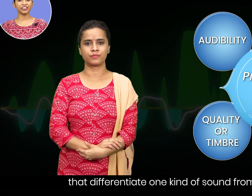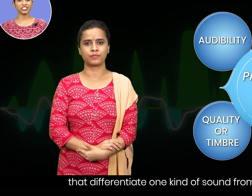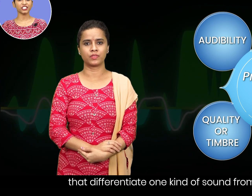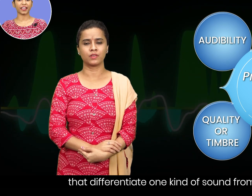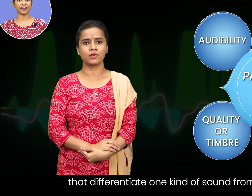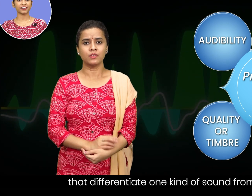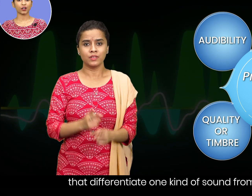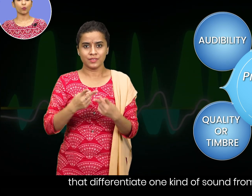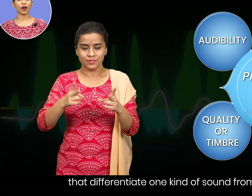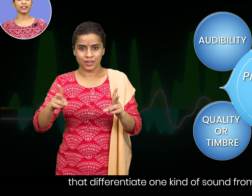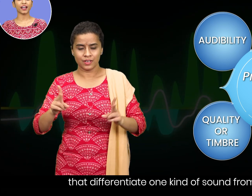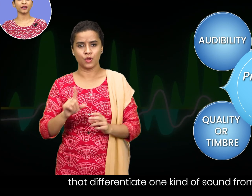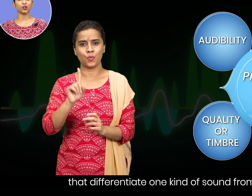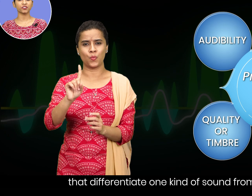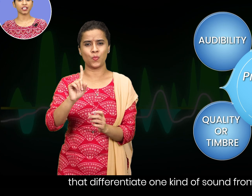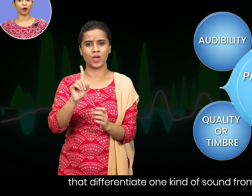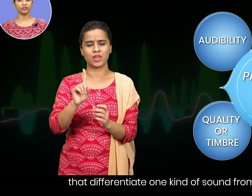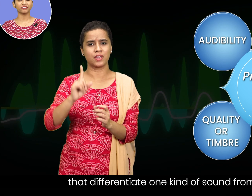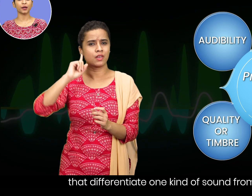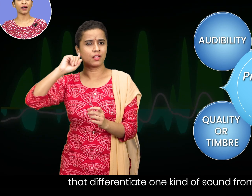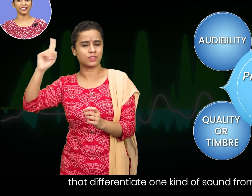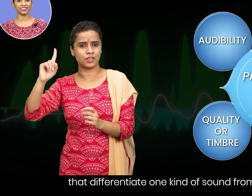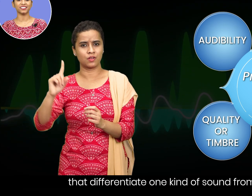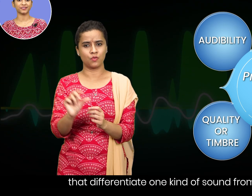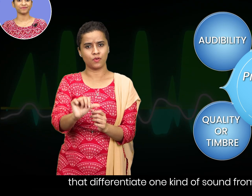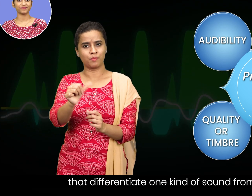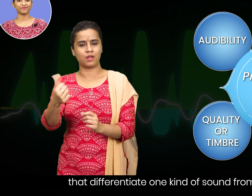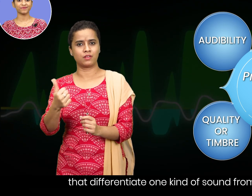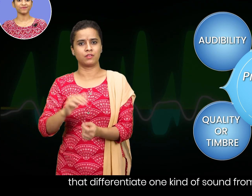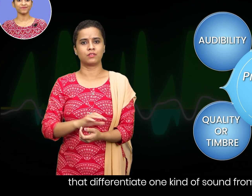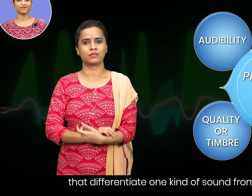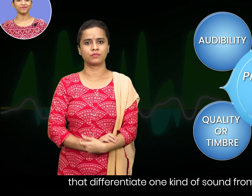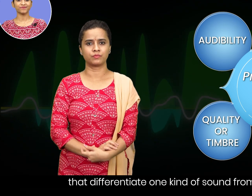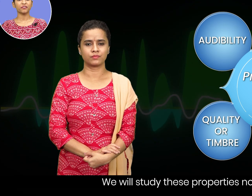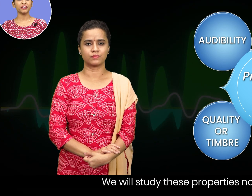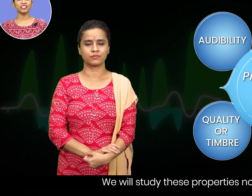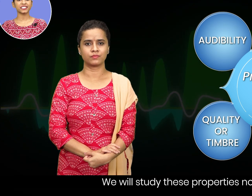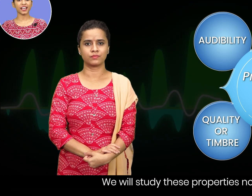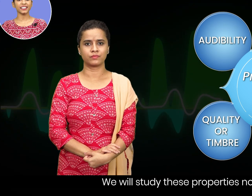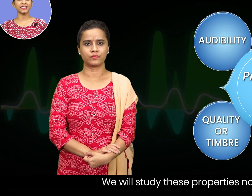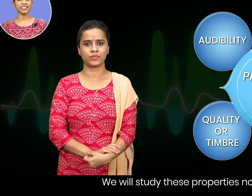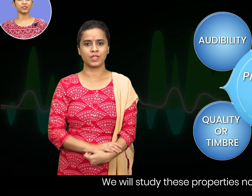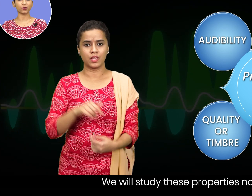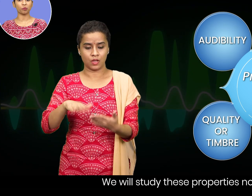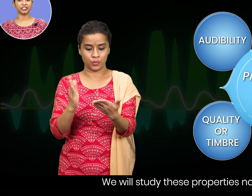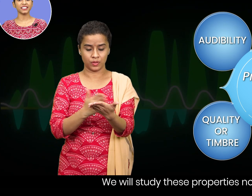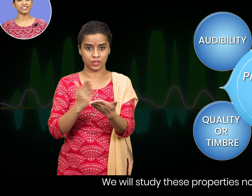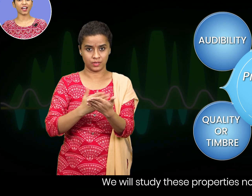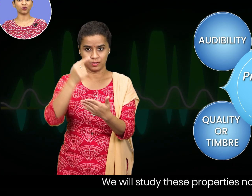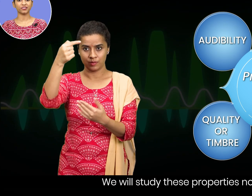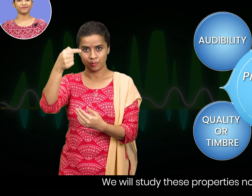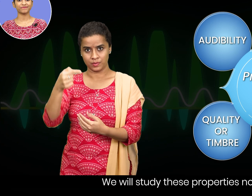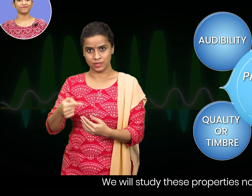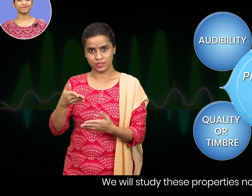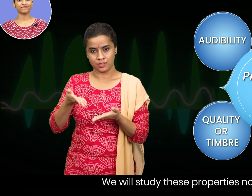that differentiate one kind of sound from another. We will study these properties